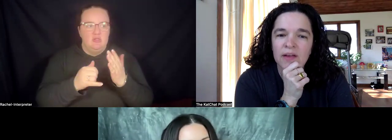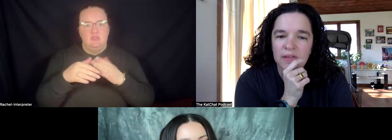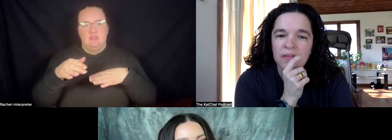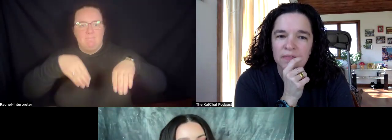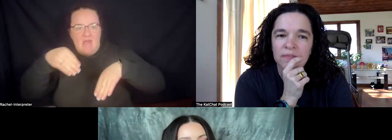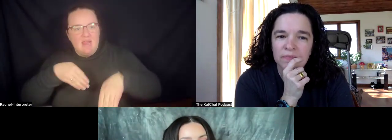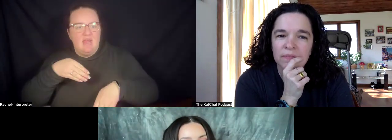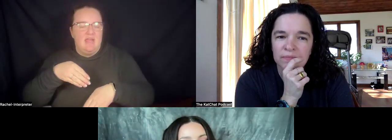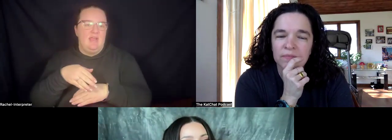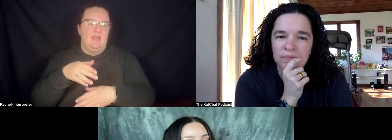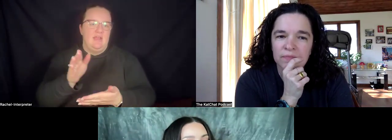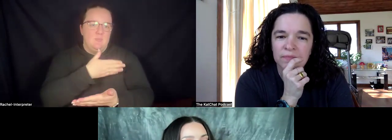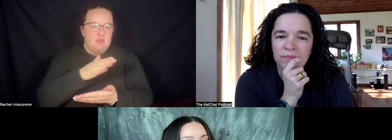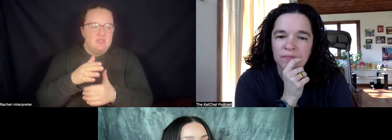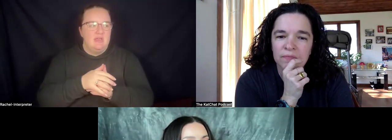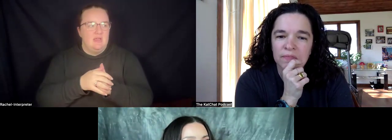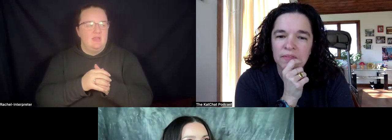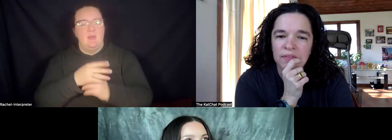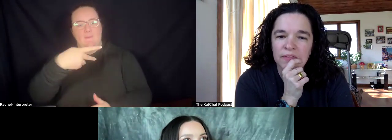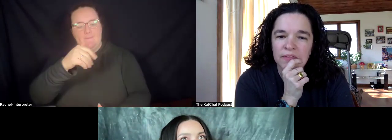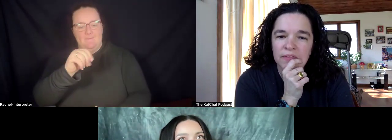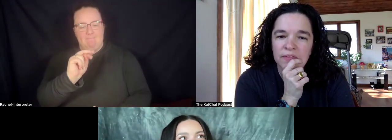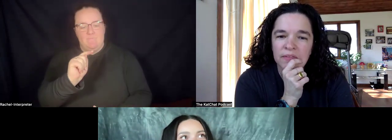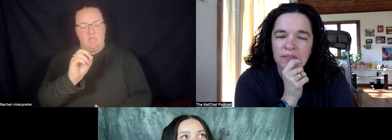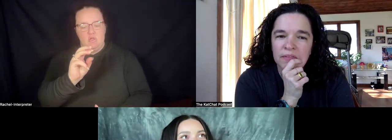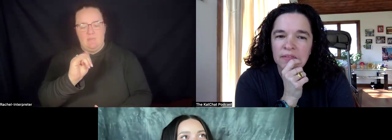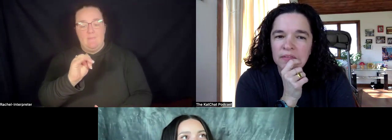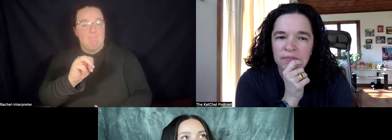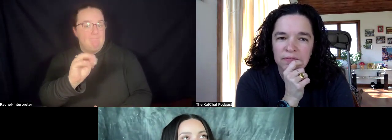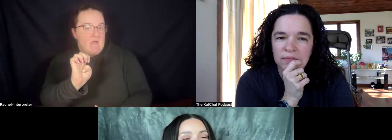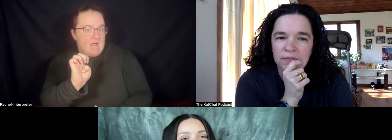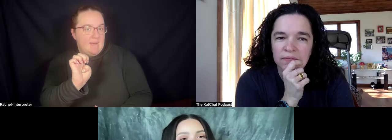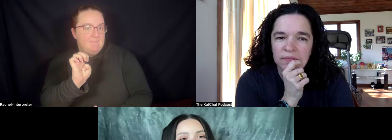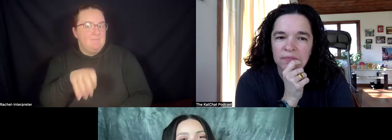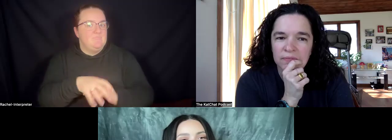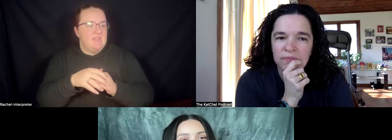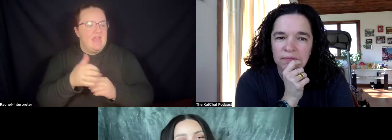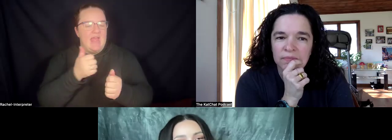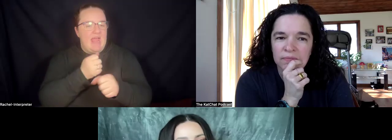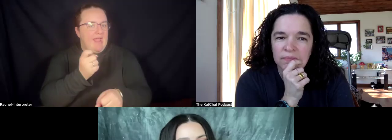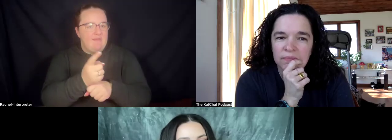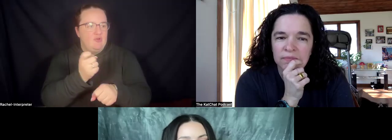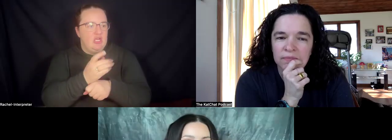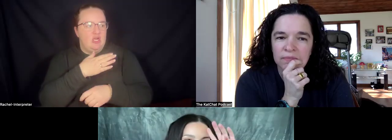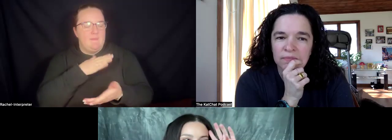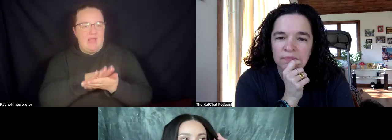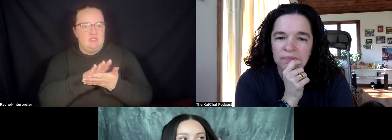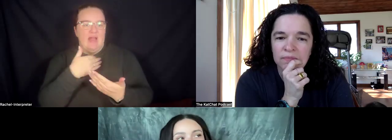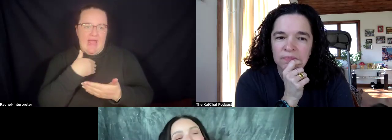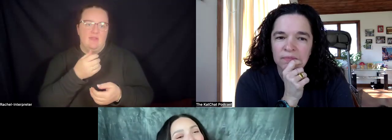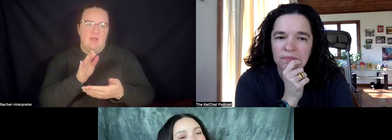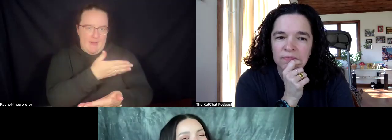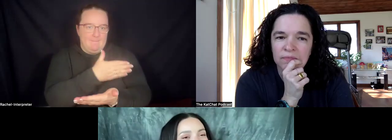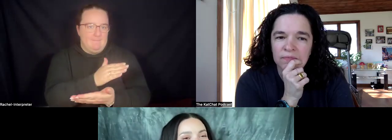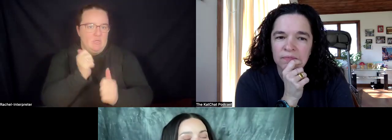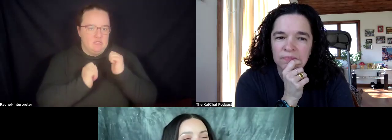pantomime was a big one growing up. And every year at my primary school, they do an annual musical. So that kind